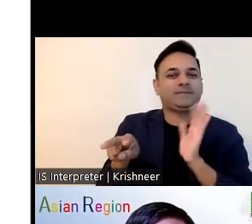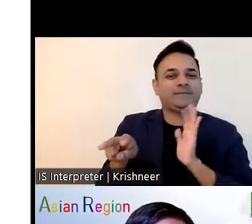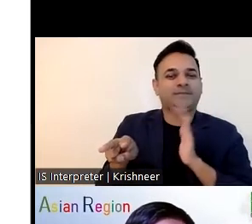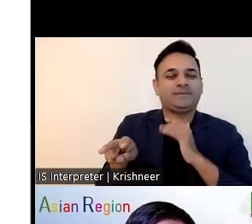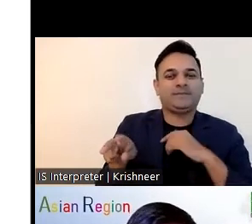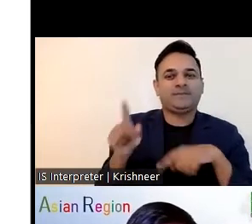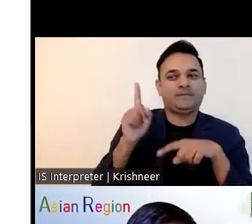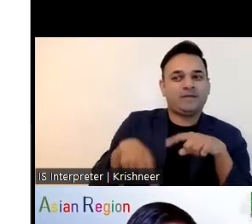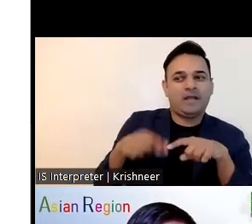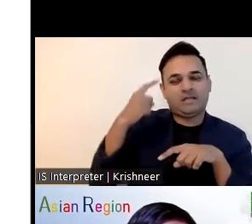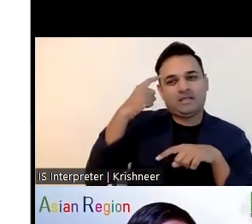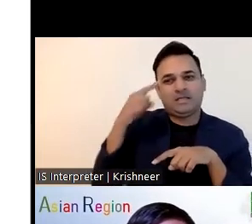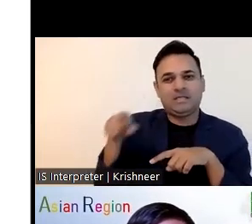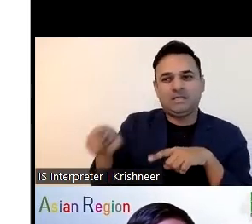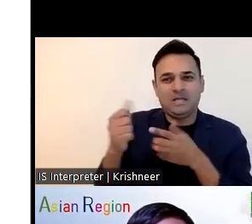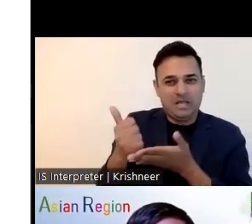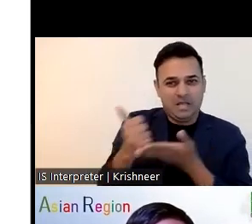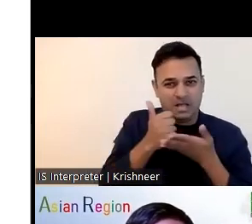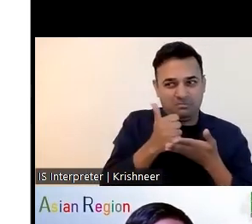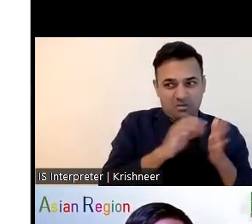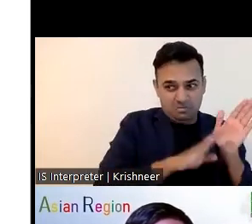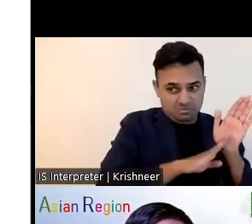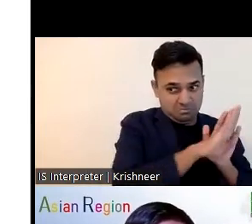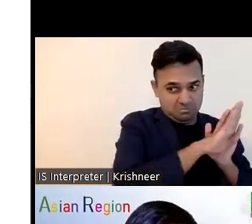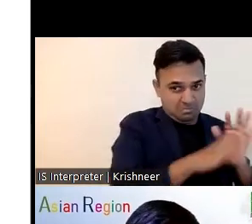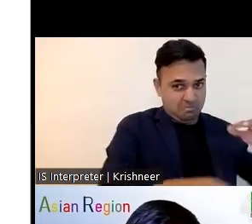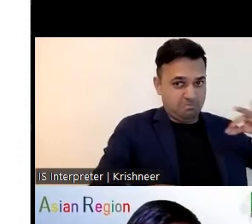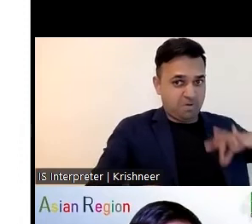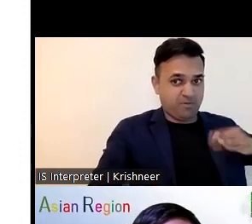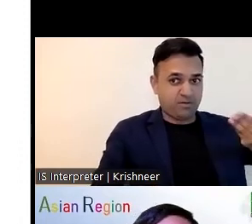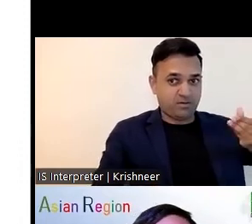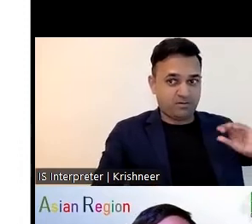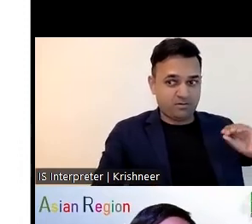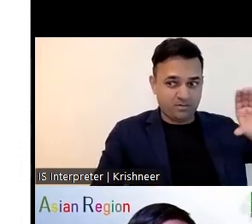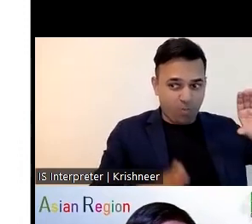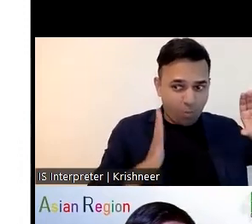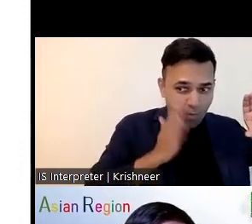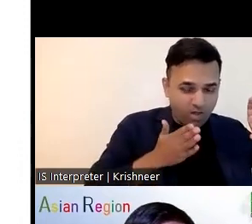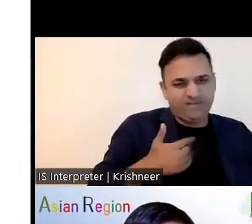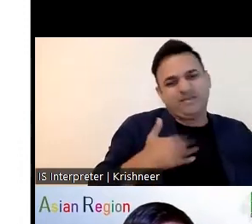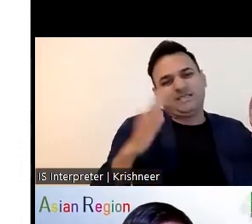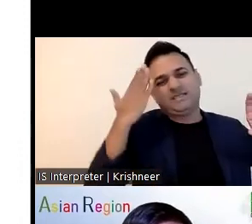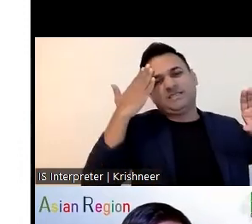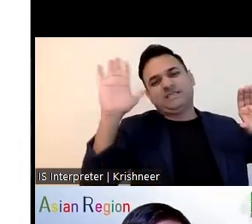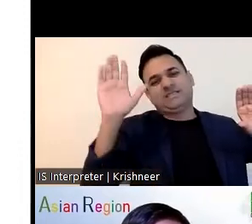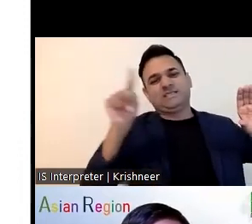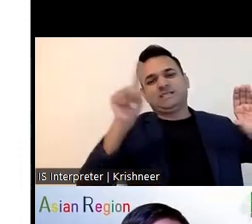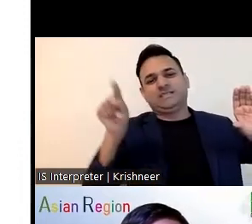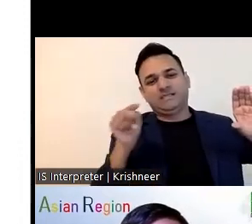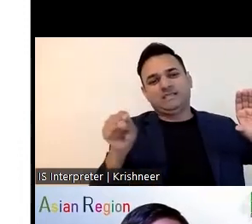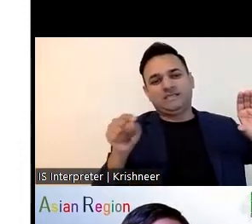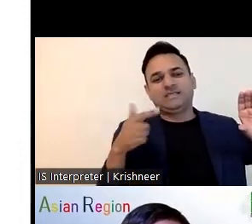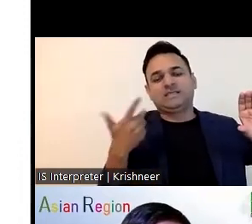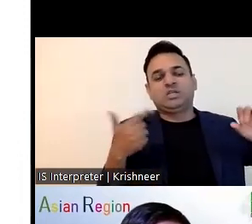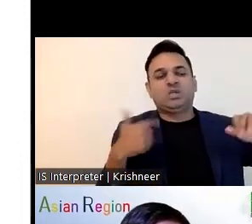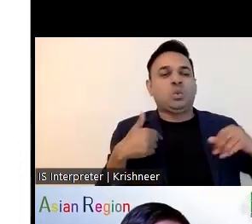of tasks in one position. Like if there is the front desk, and front desk have to arrange lots